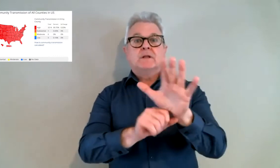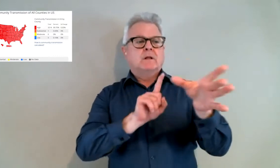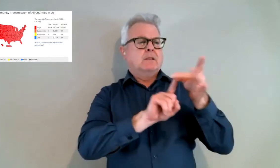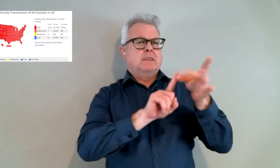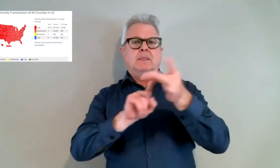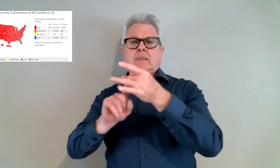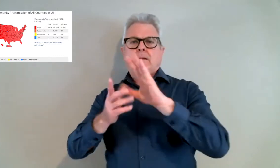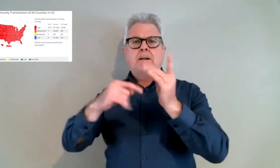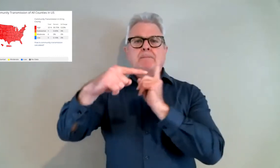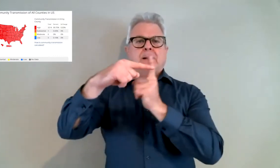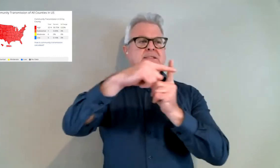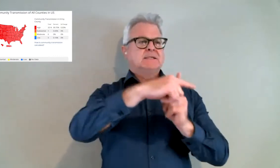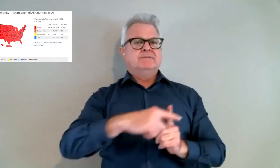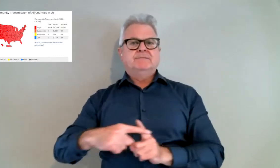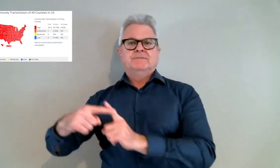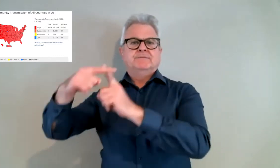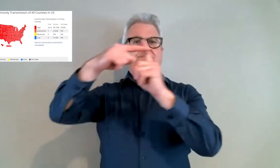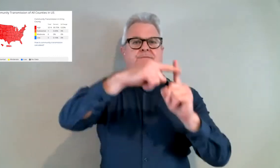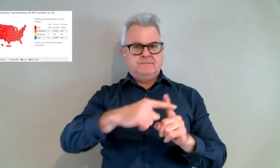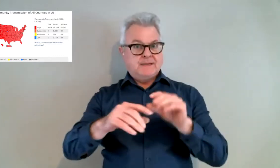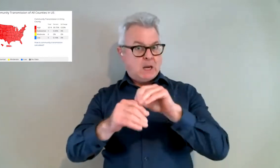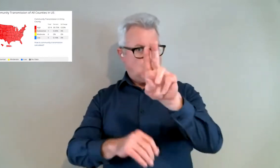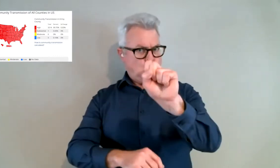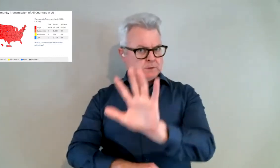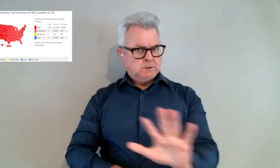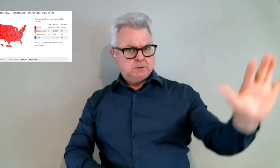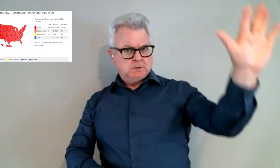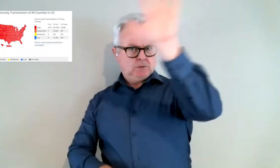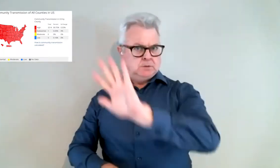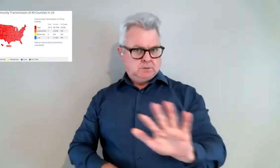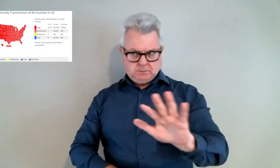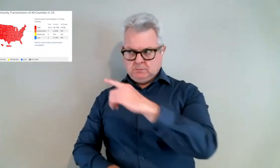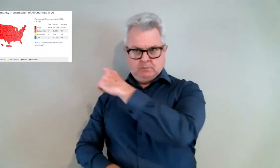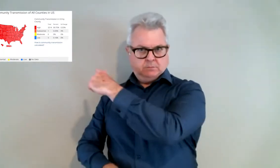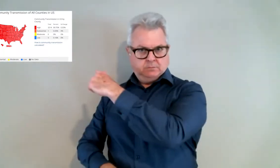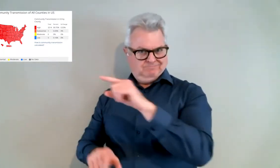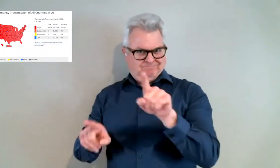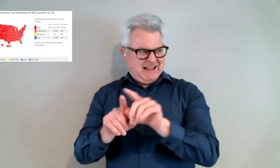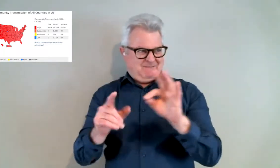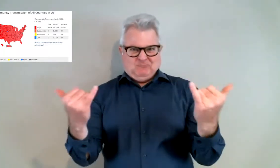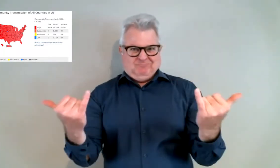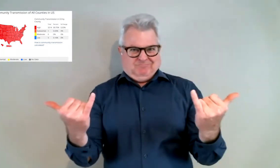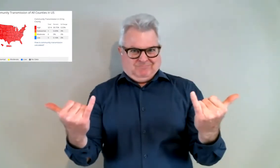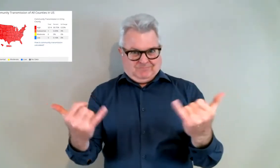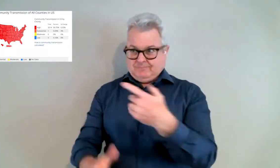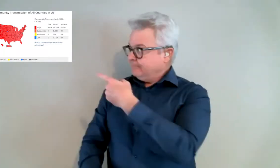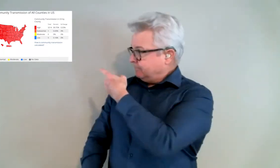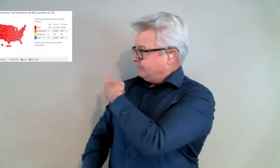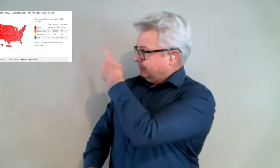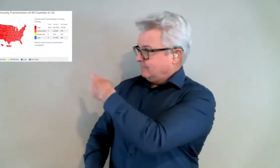displays that the COVID community transmission rate in the United States, as of right